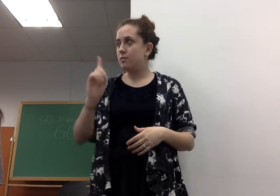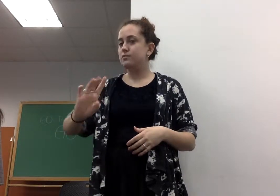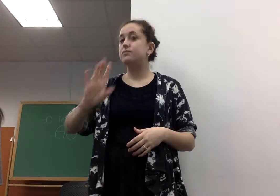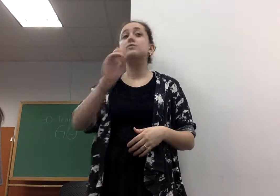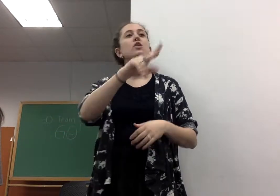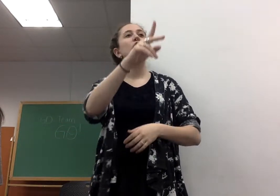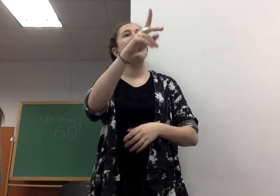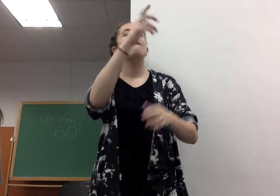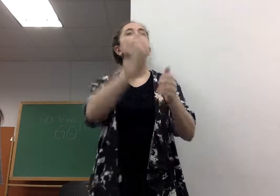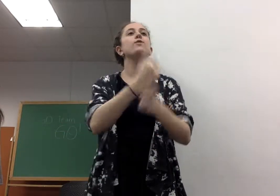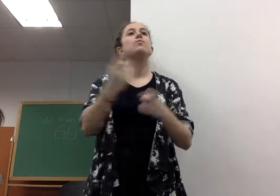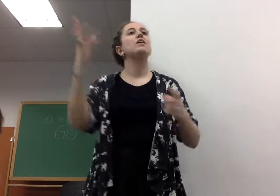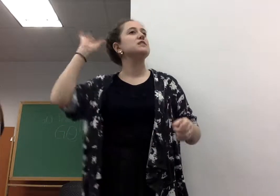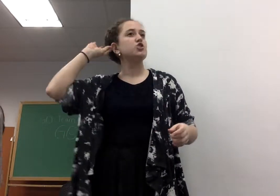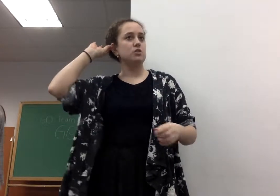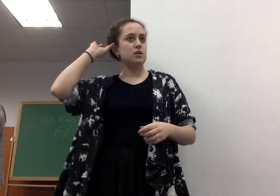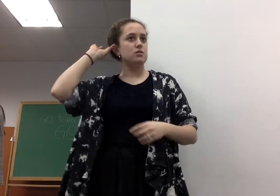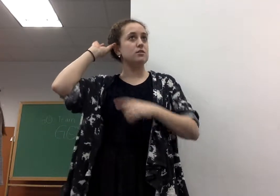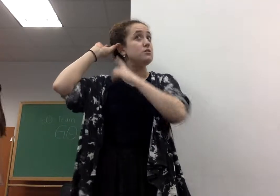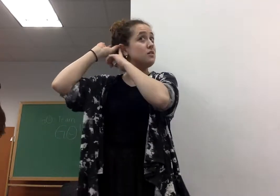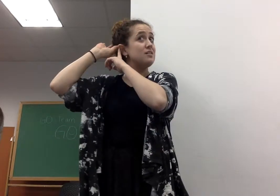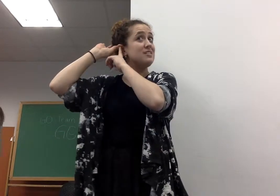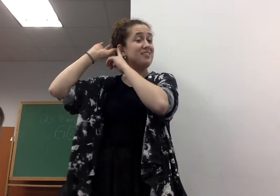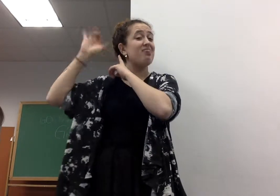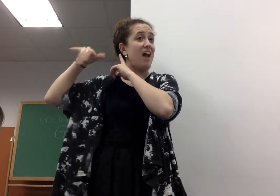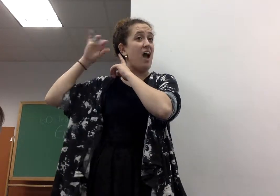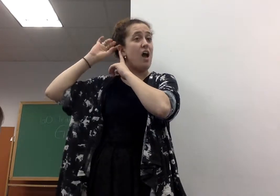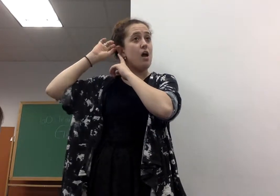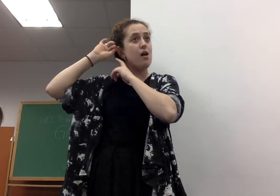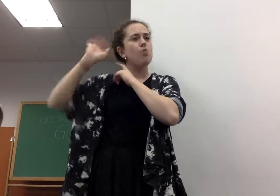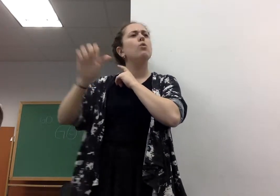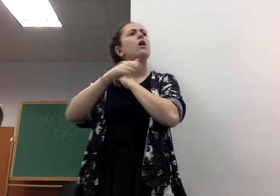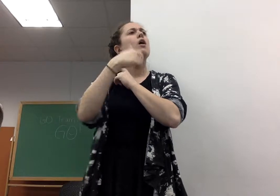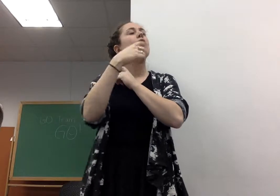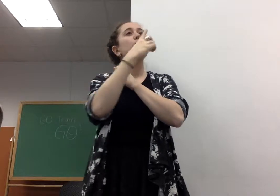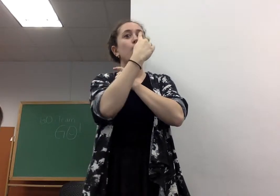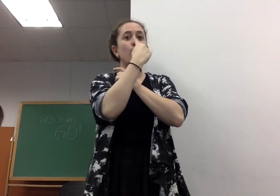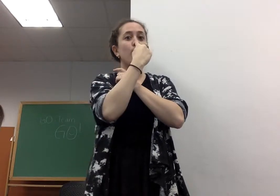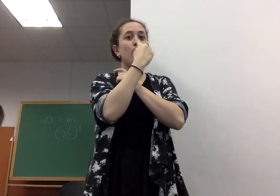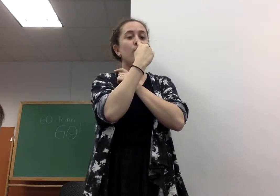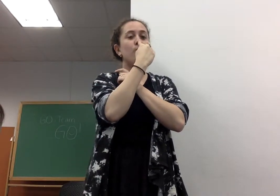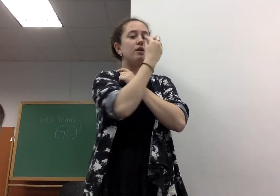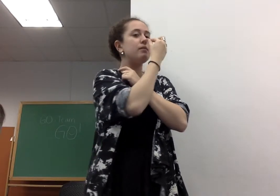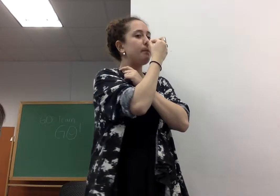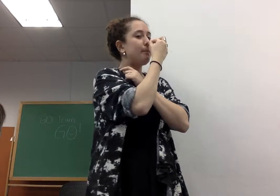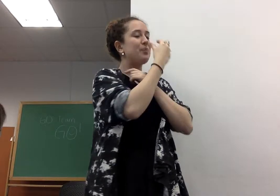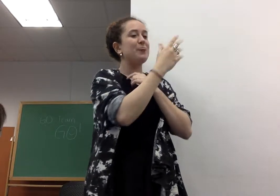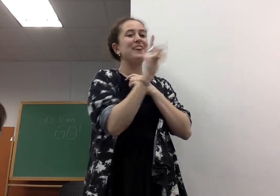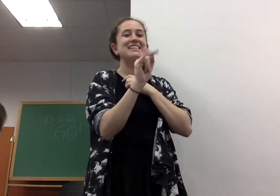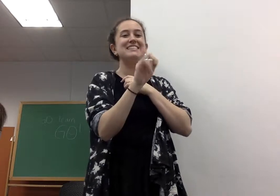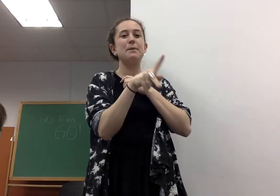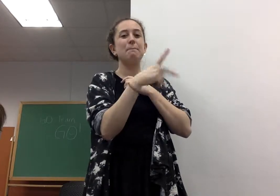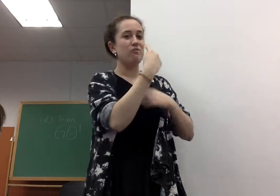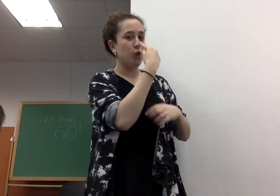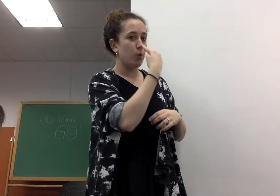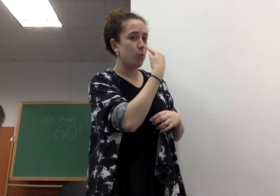right here, where else? Where else? Go. Your nose. Tip of your nose. Do this. Tell me something about cartilage now. Tell